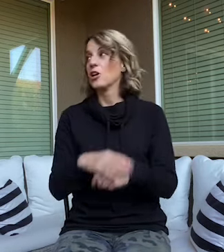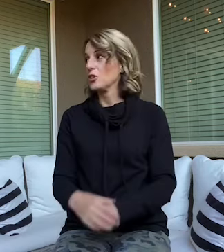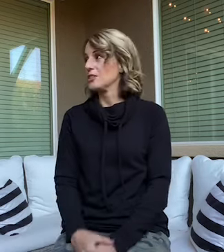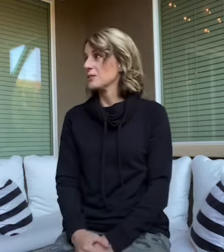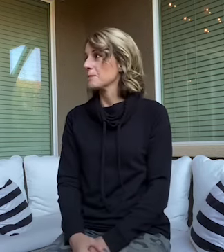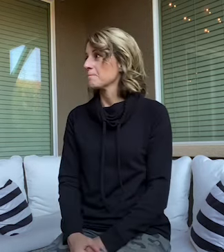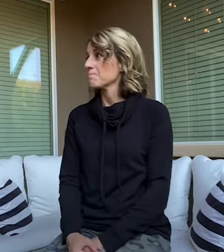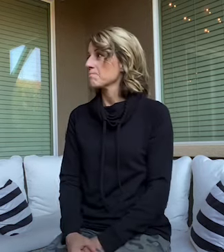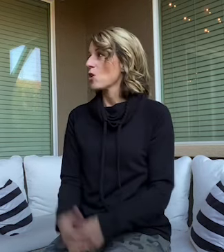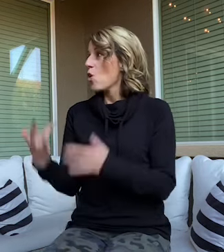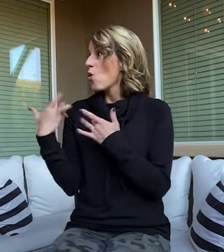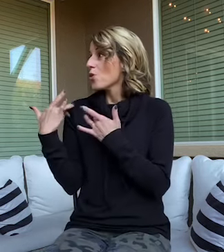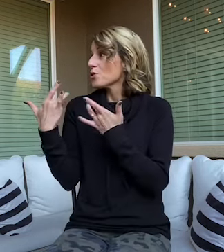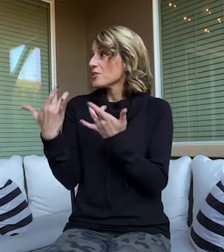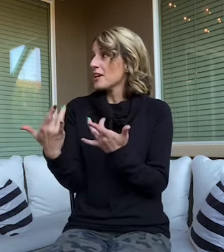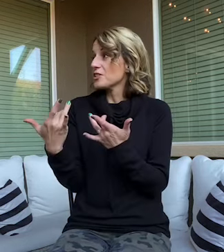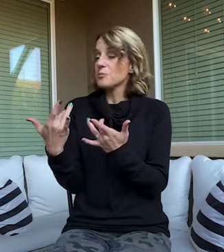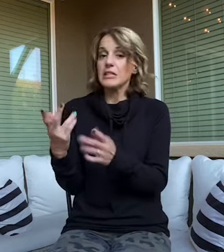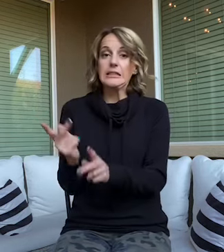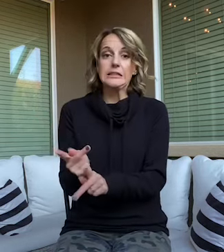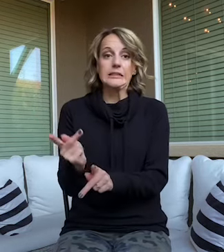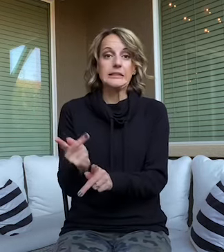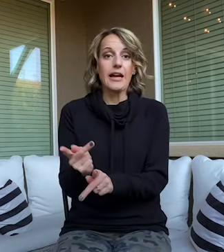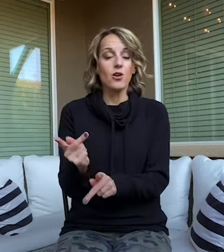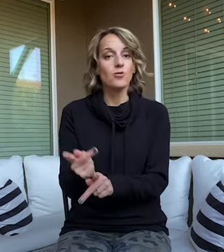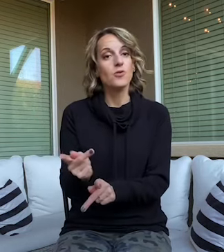careless. Or you tend to be careful.